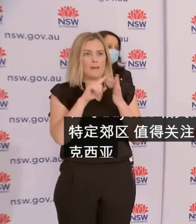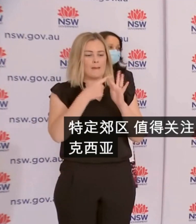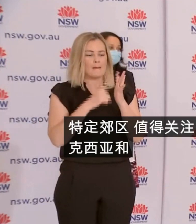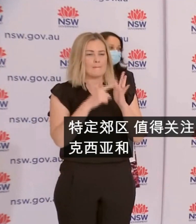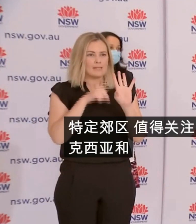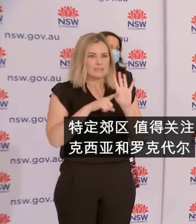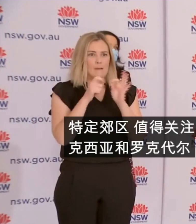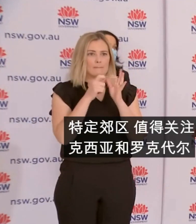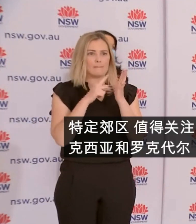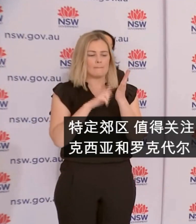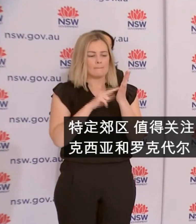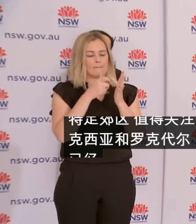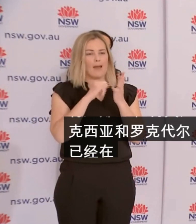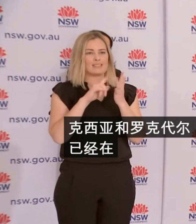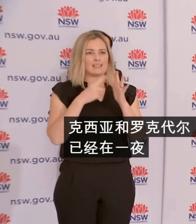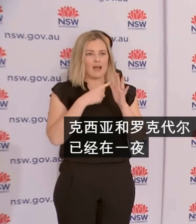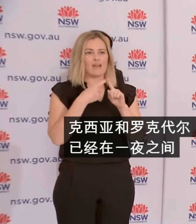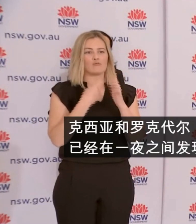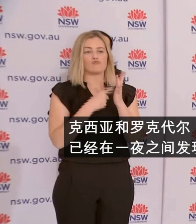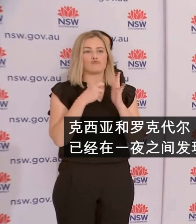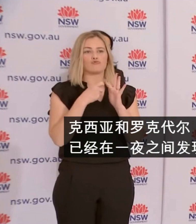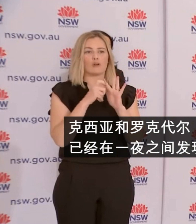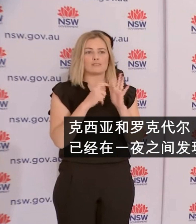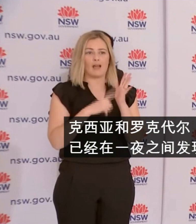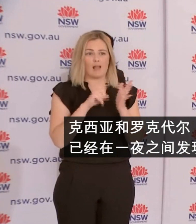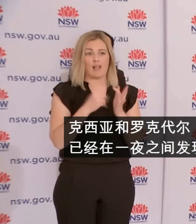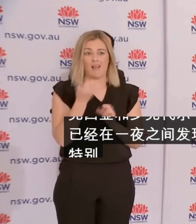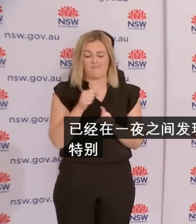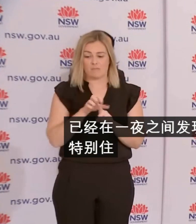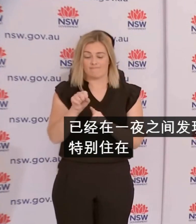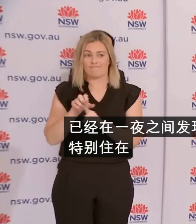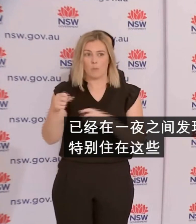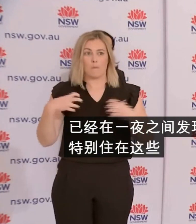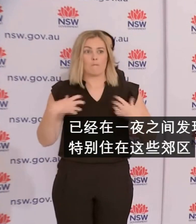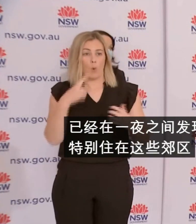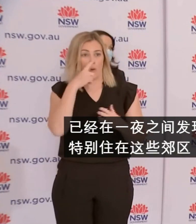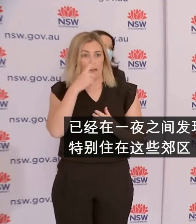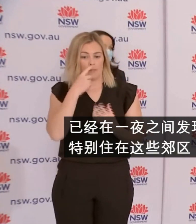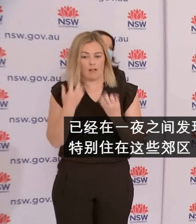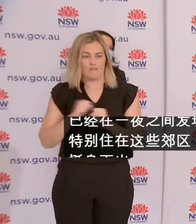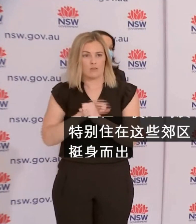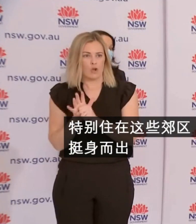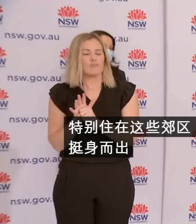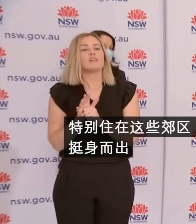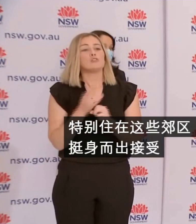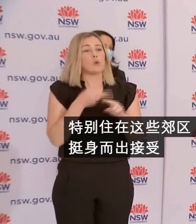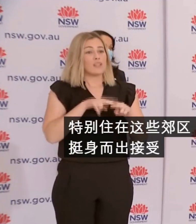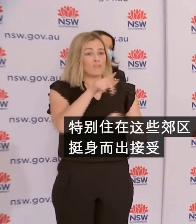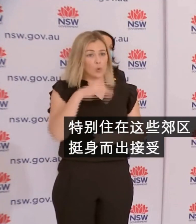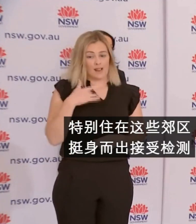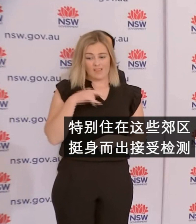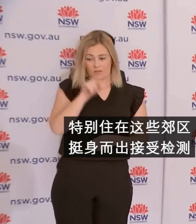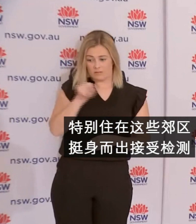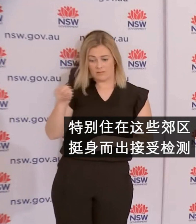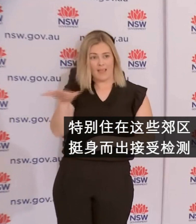Banksia and Rockdale, where additional cases have been identified overnight. So if you live in those suburbs in particular, please come forward and get